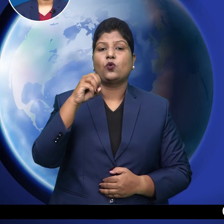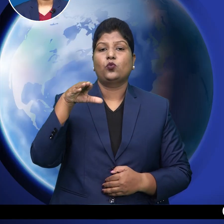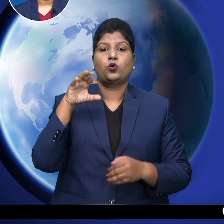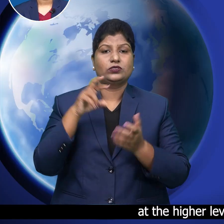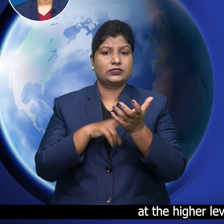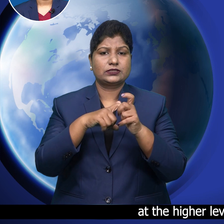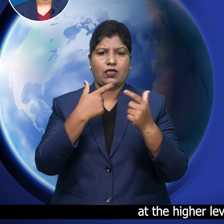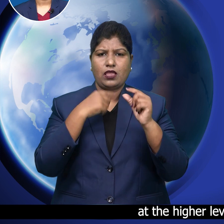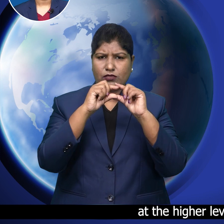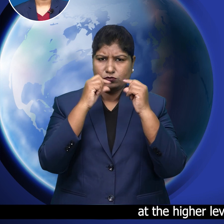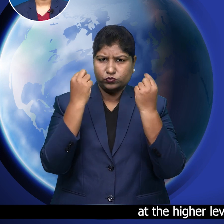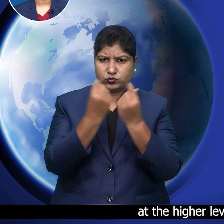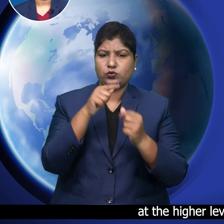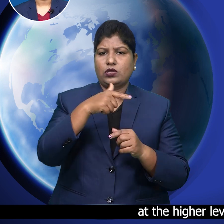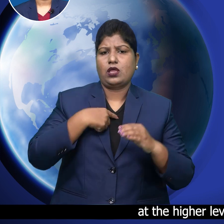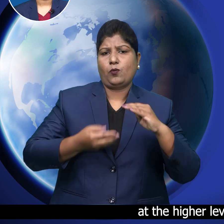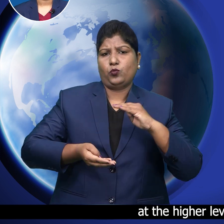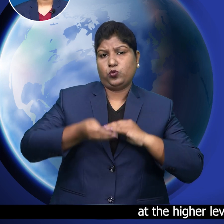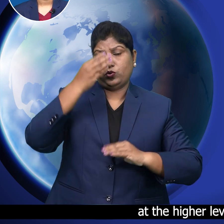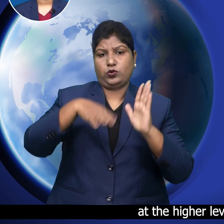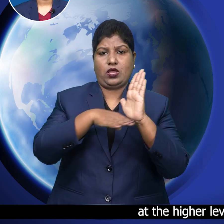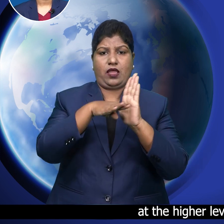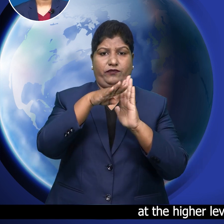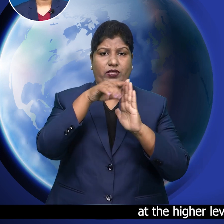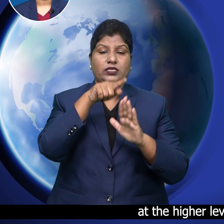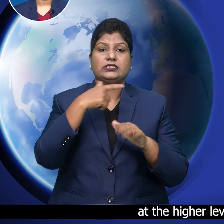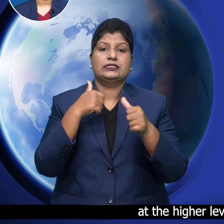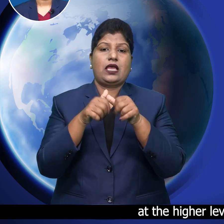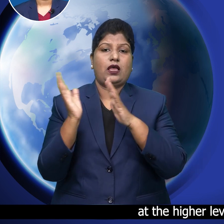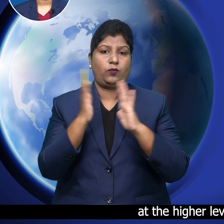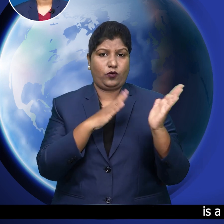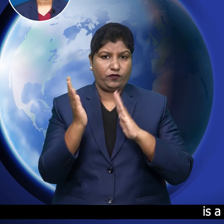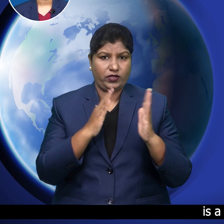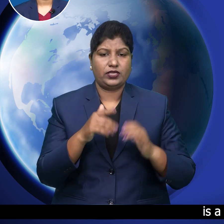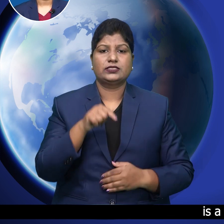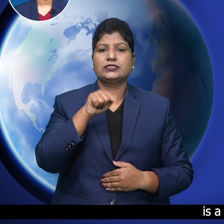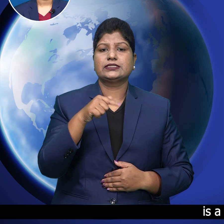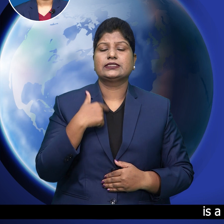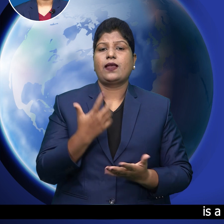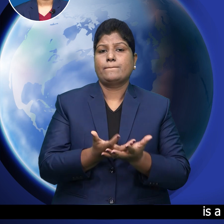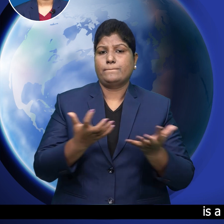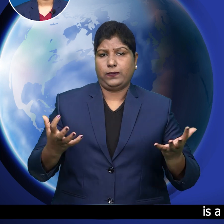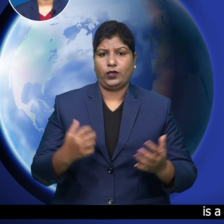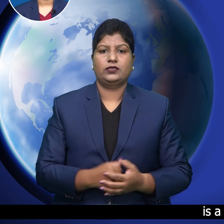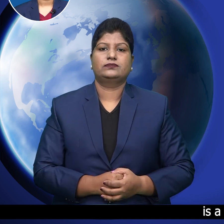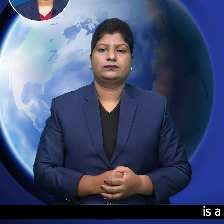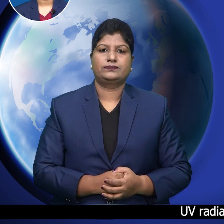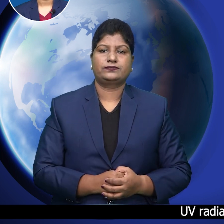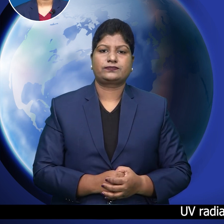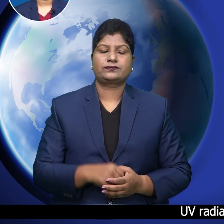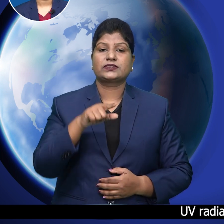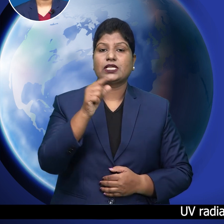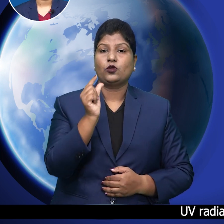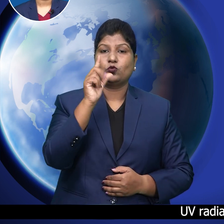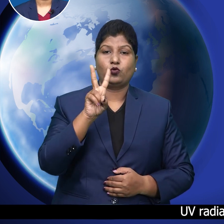Ozone at the higher levels of the atmosphere is a product of